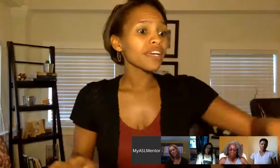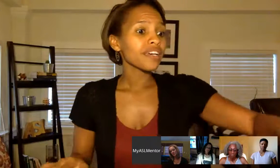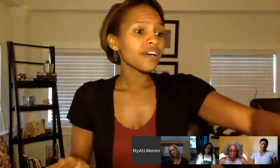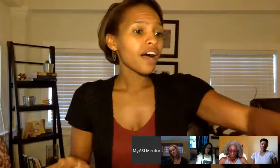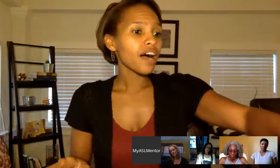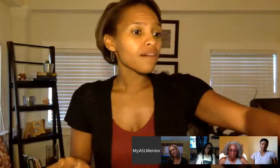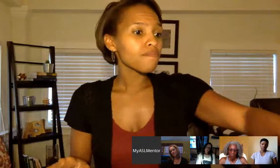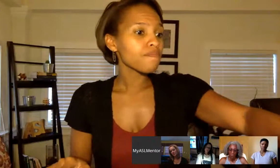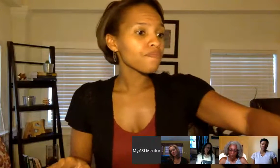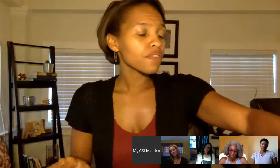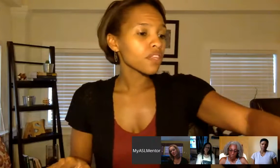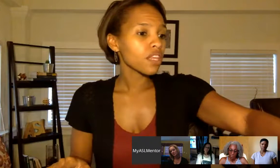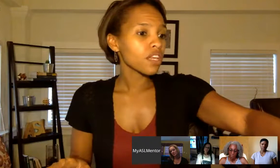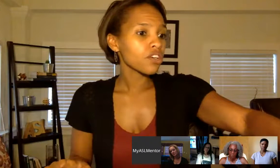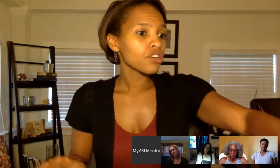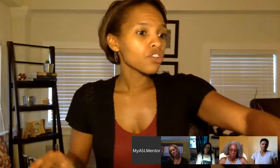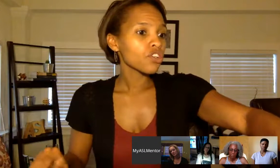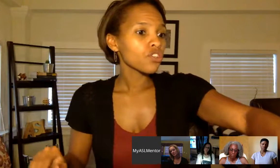So,